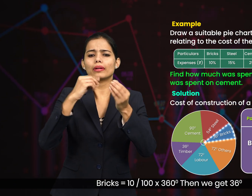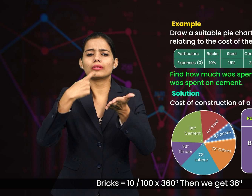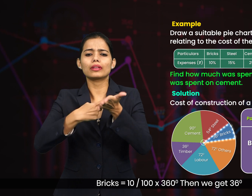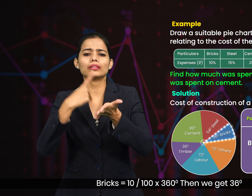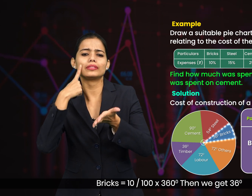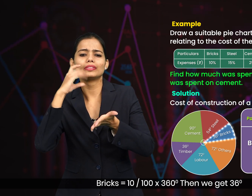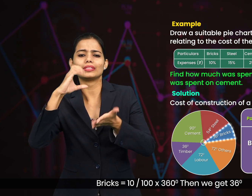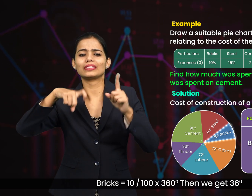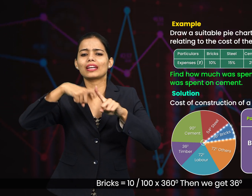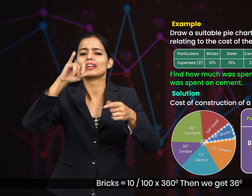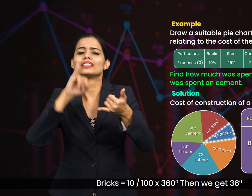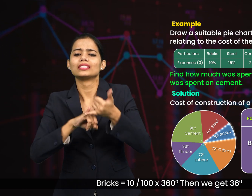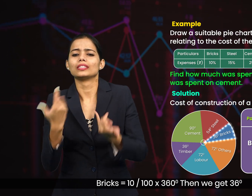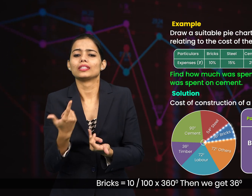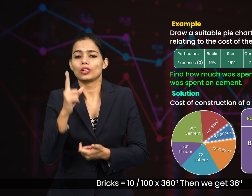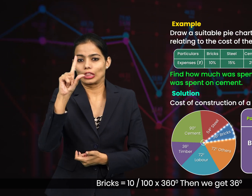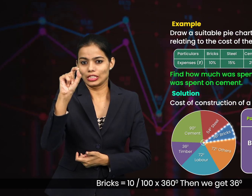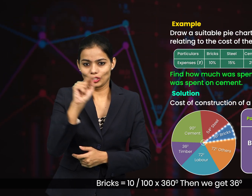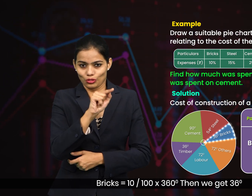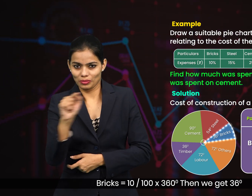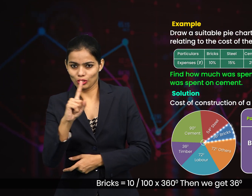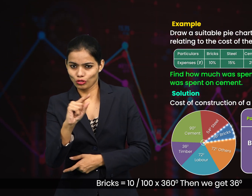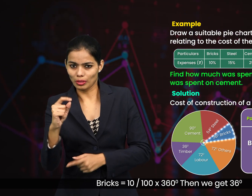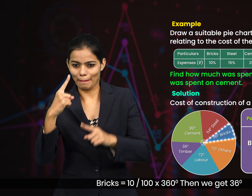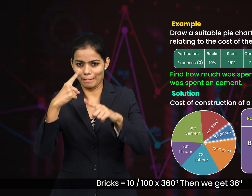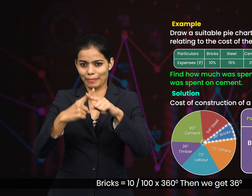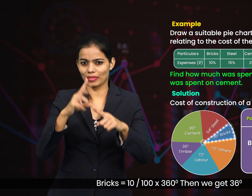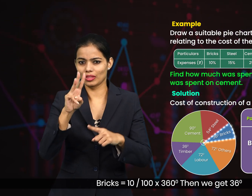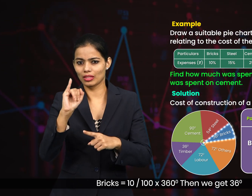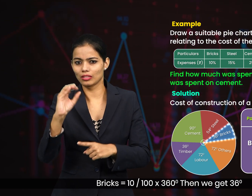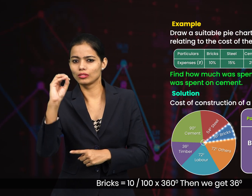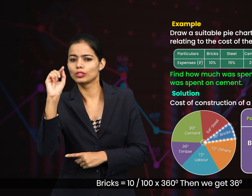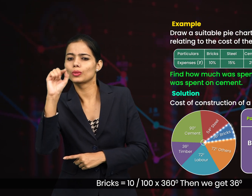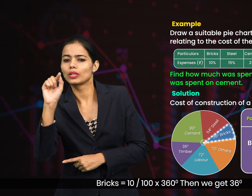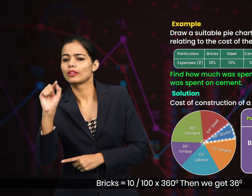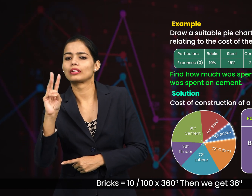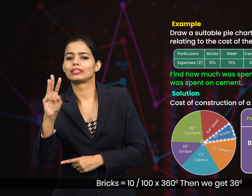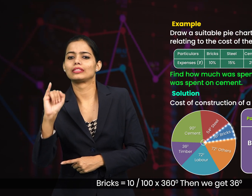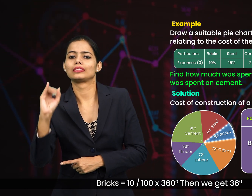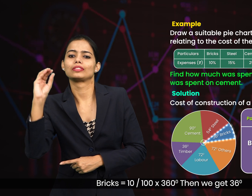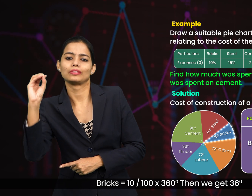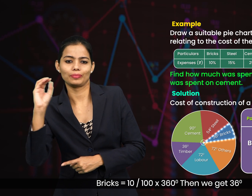bricks is equal to 10 by 100 into 360 degree. Then we get 36